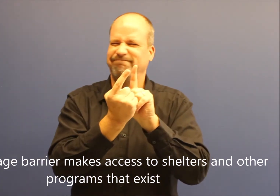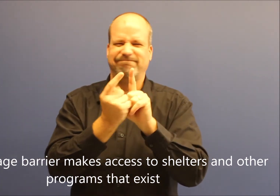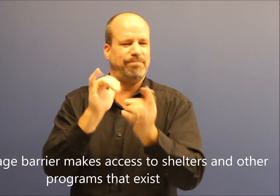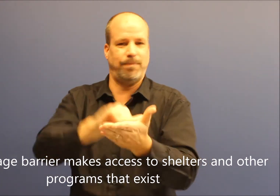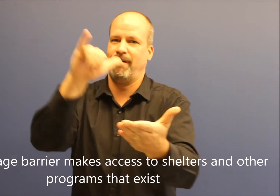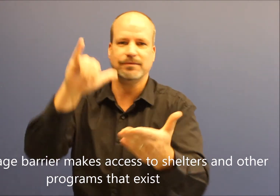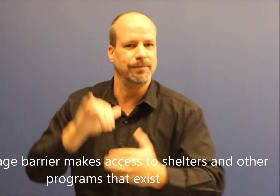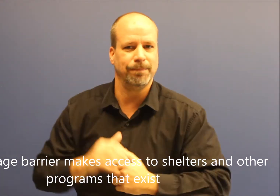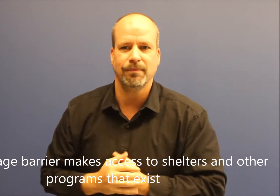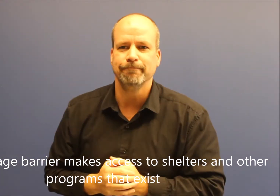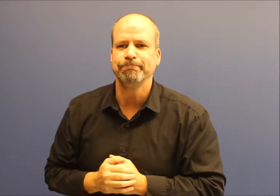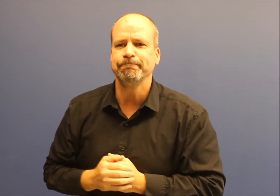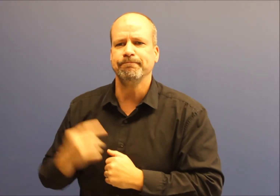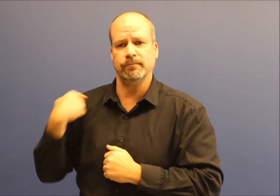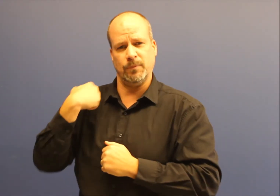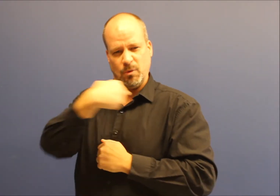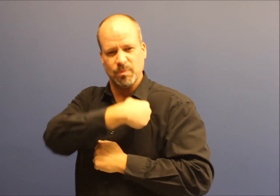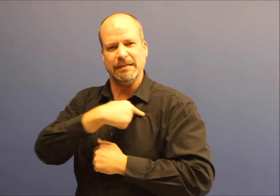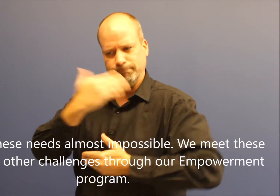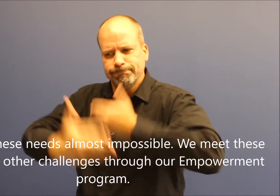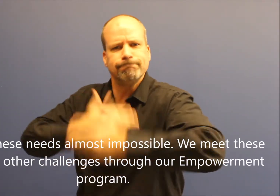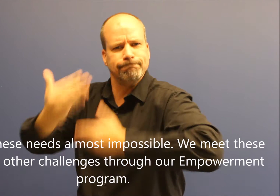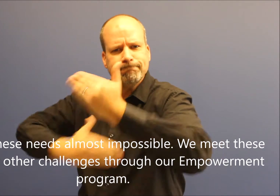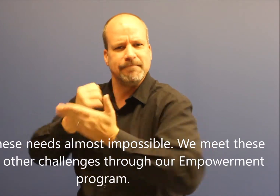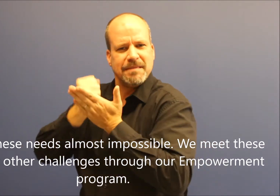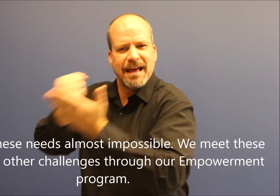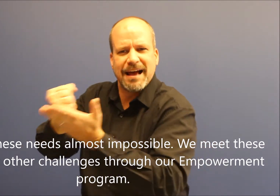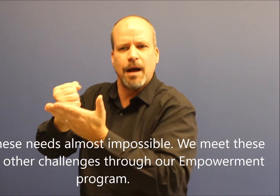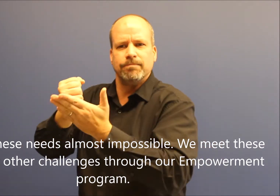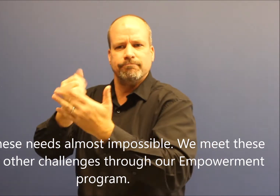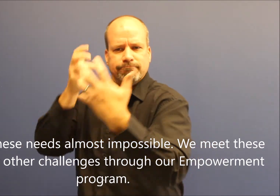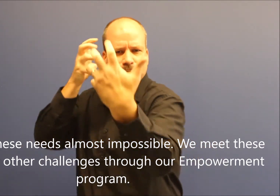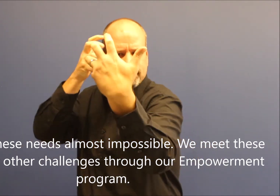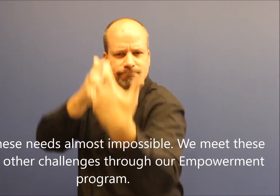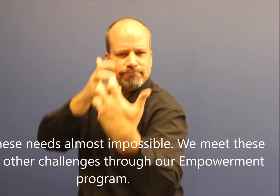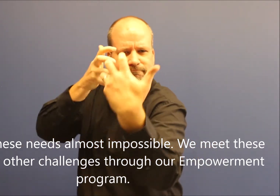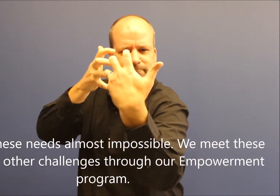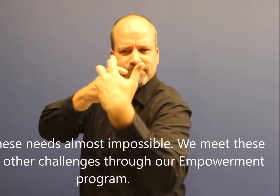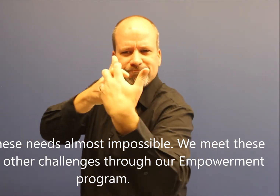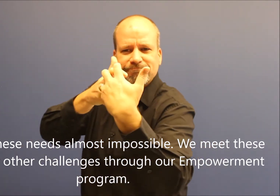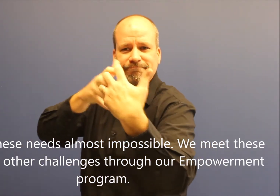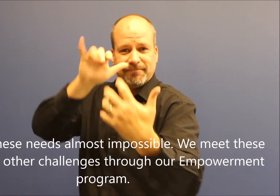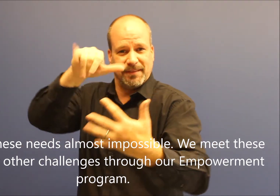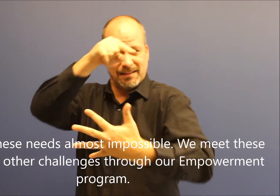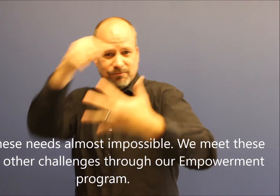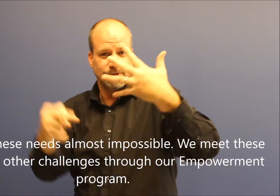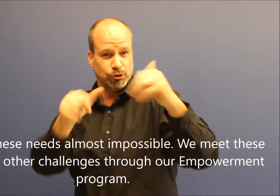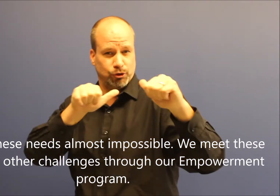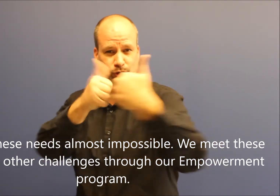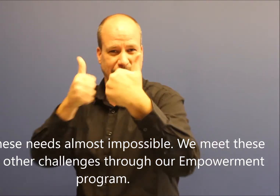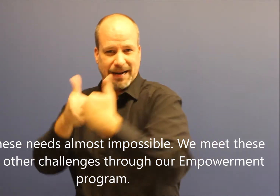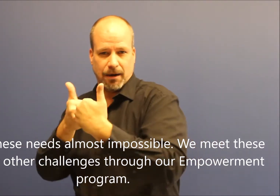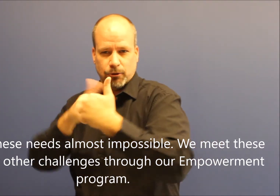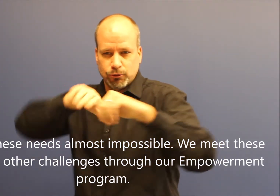exist to meet these needs almost impossible. We meet these and many other